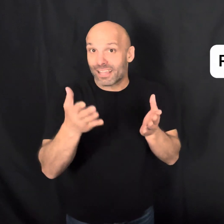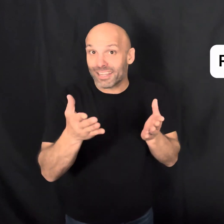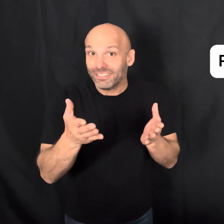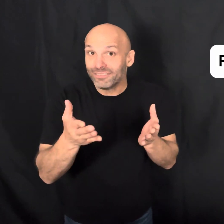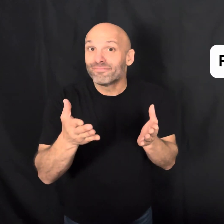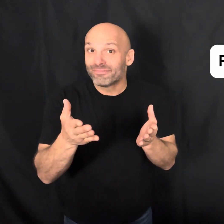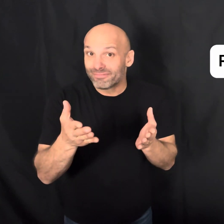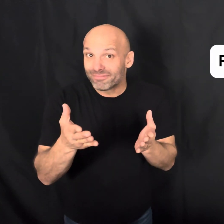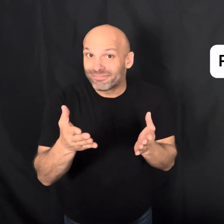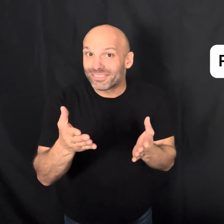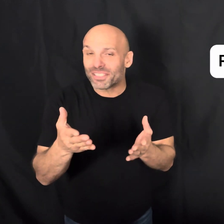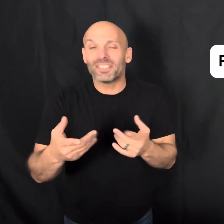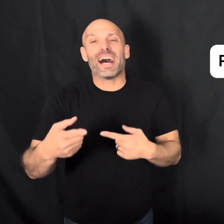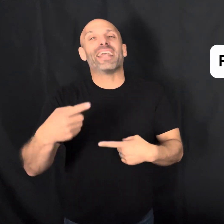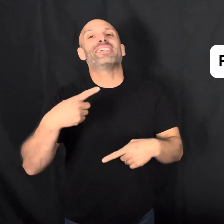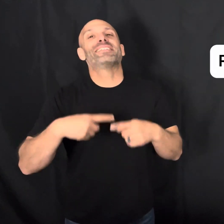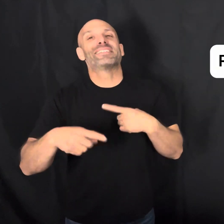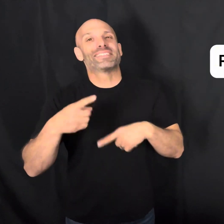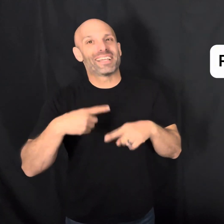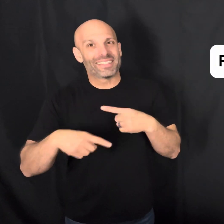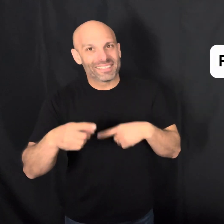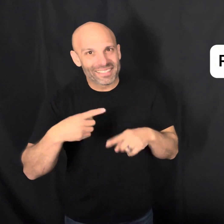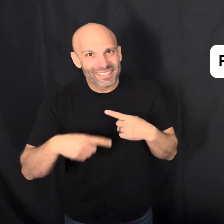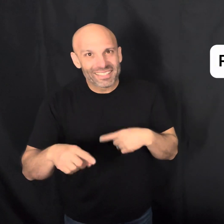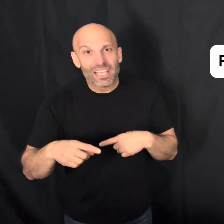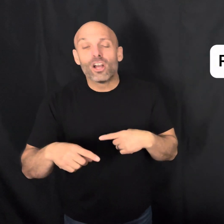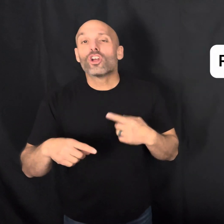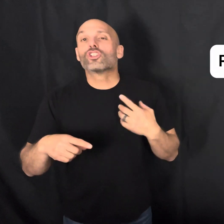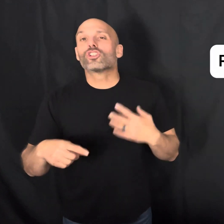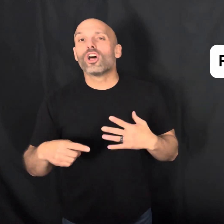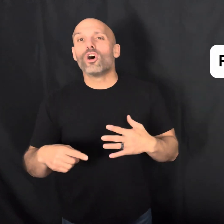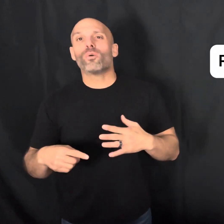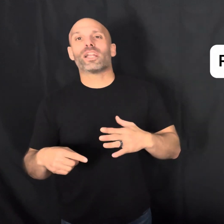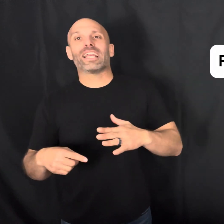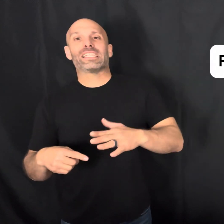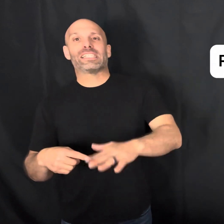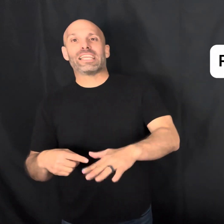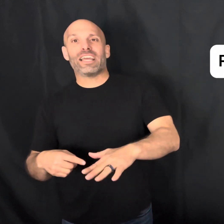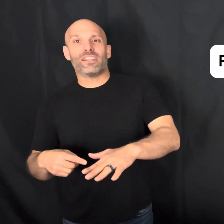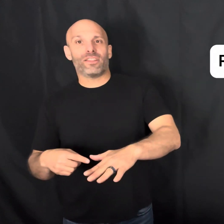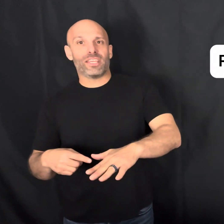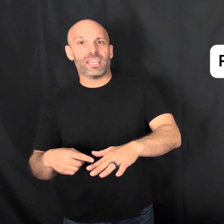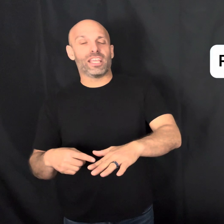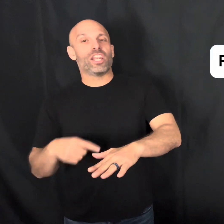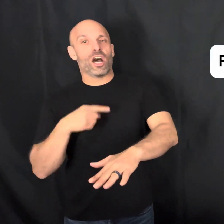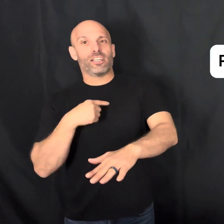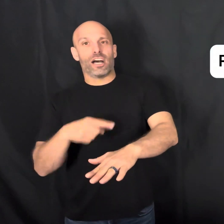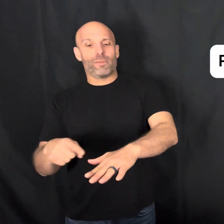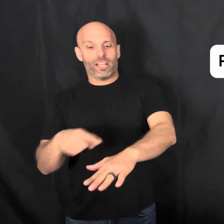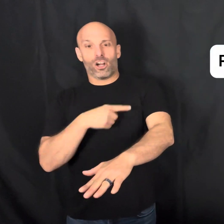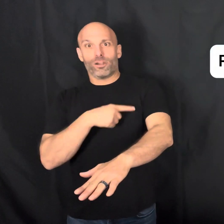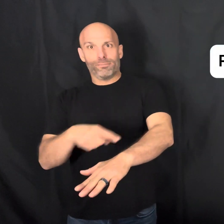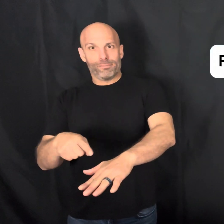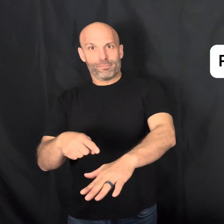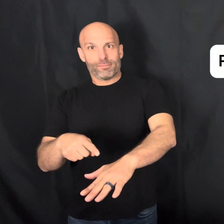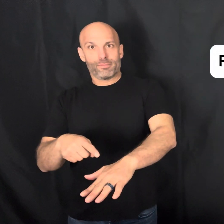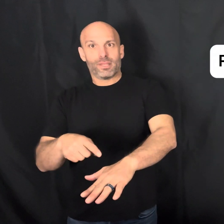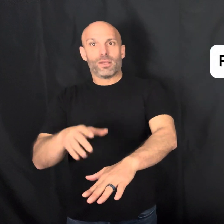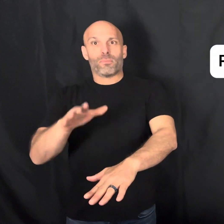Sign. You got it. Slow, we're gonna extend the non-dominant arm, put the